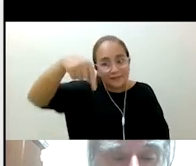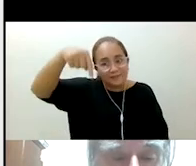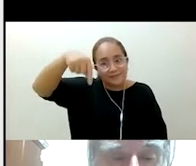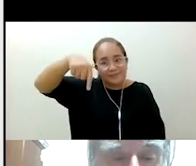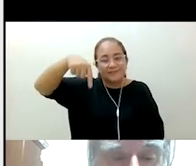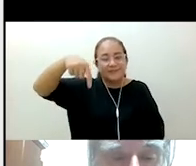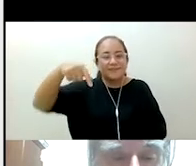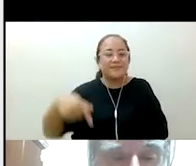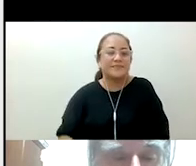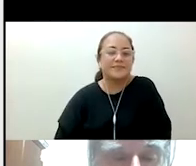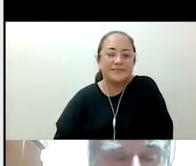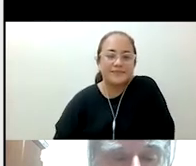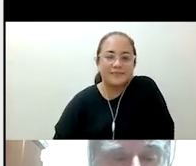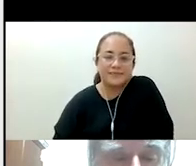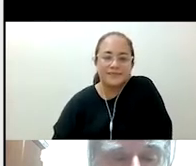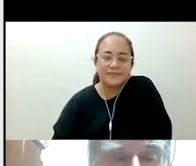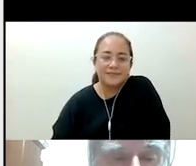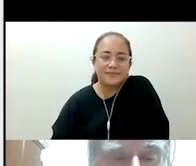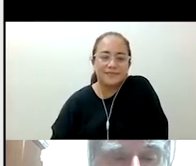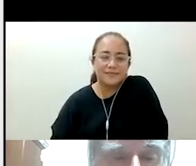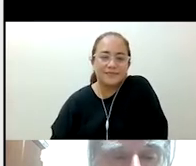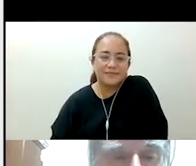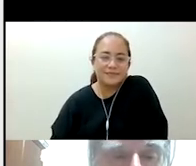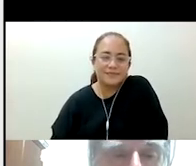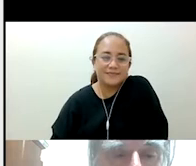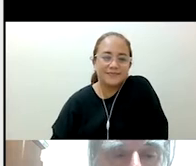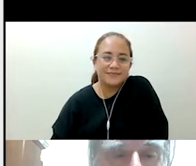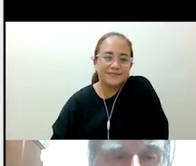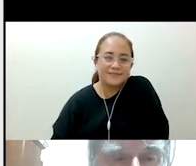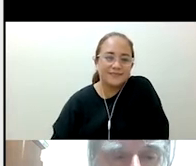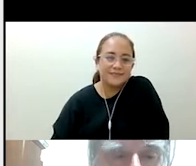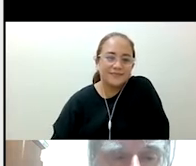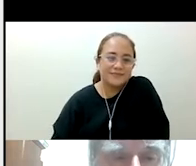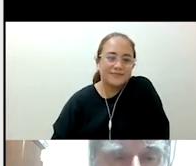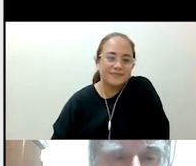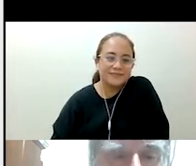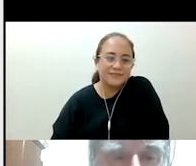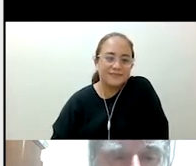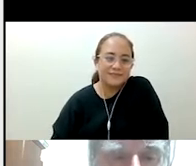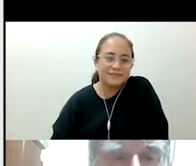Okay.